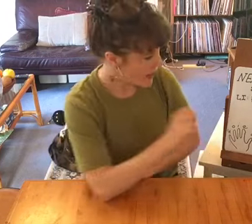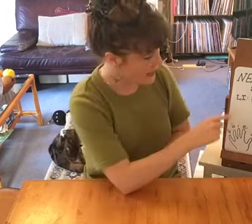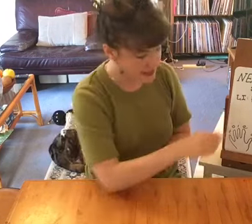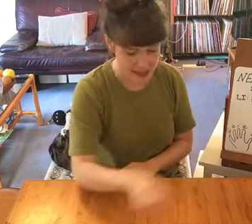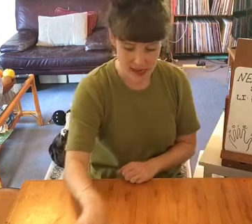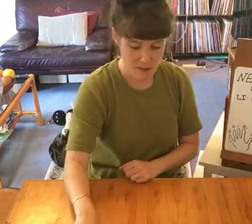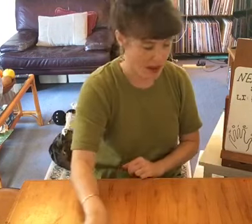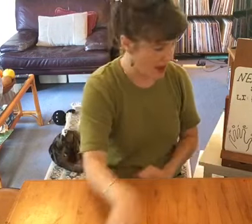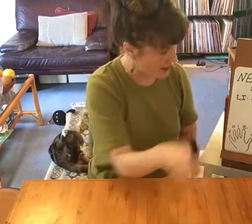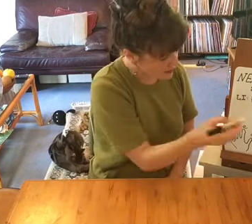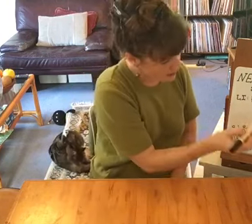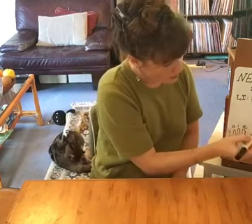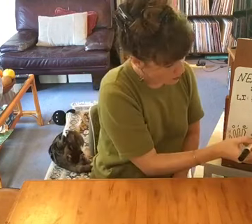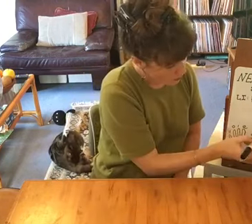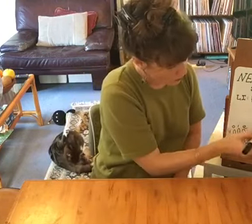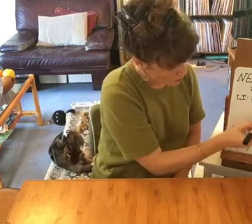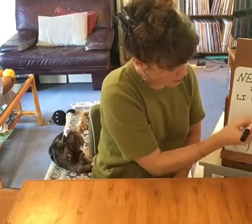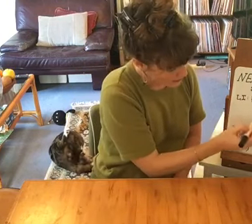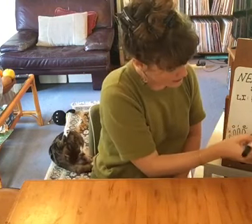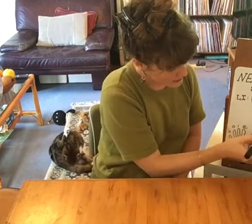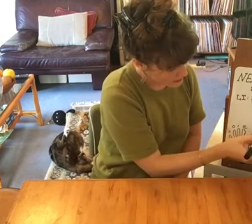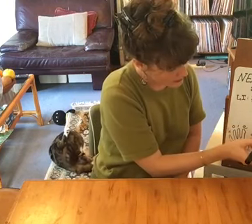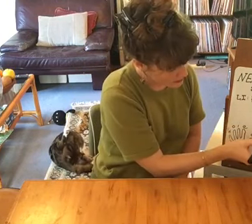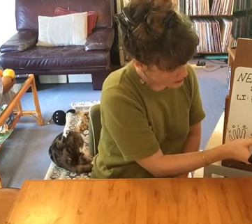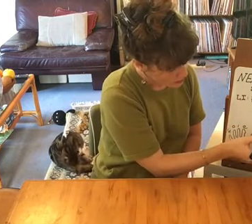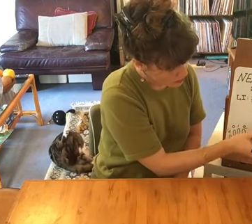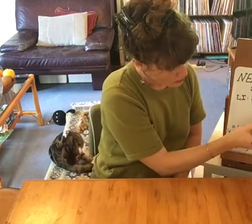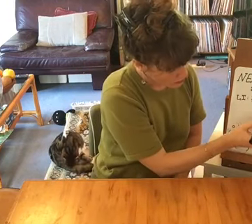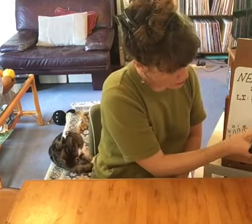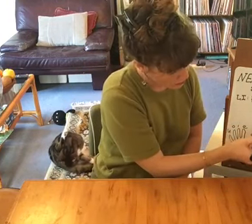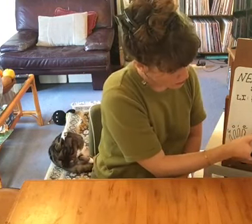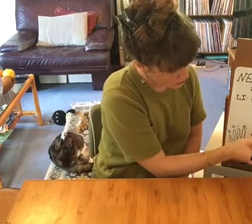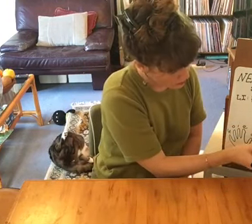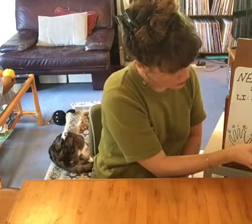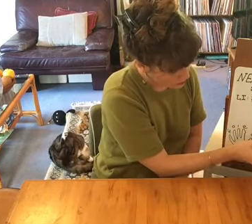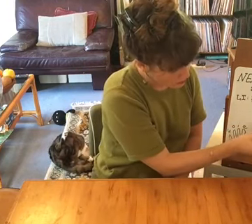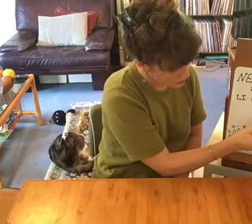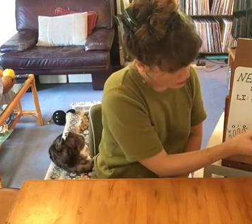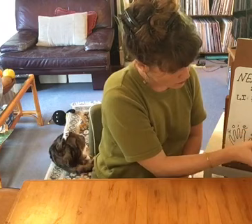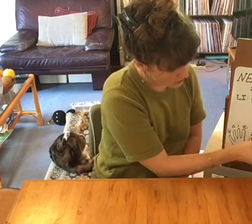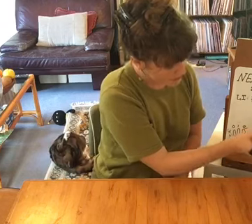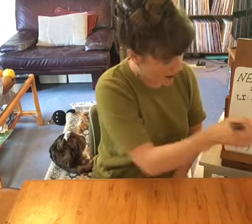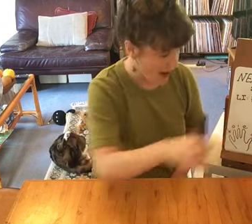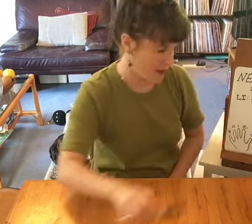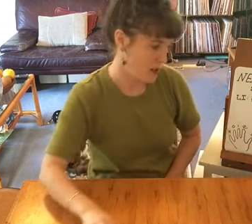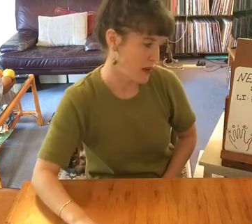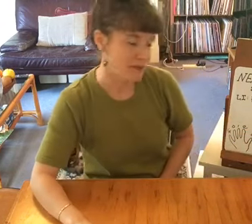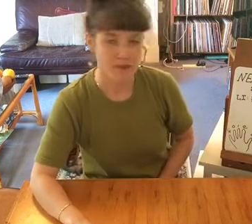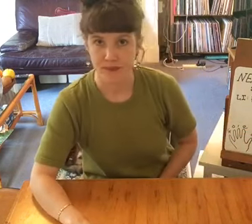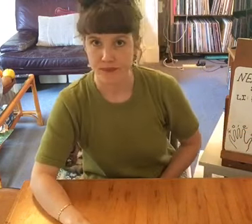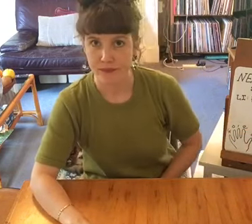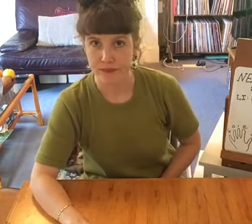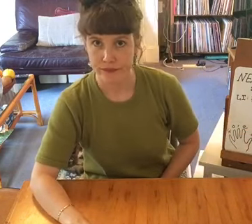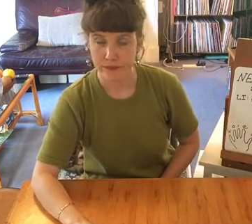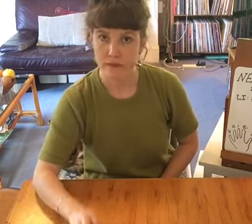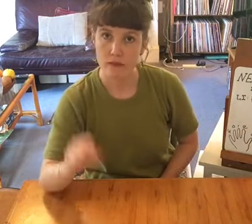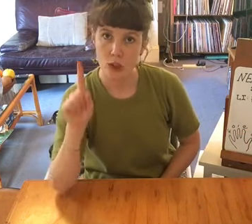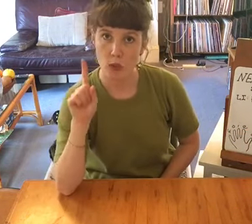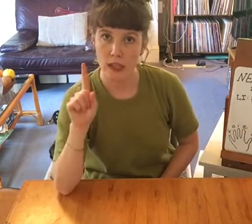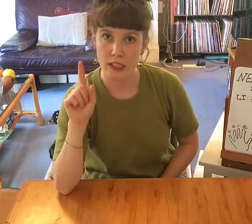that an M has 1, 2, 3 parts to it. 1,